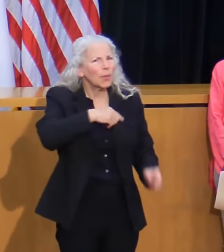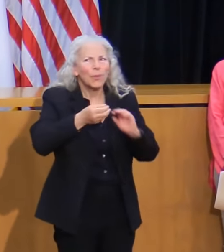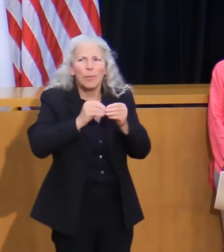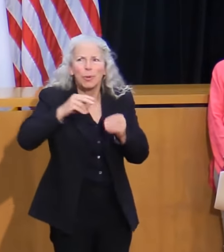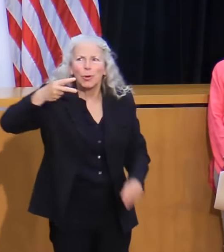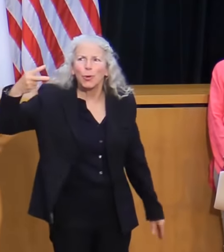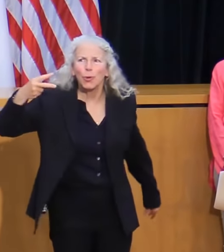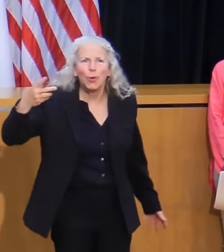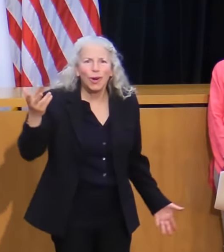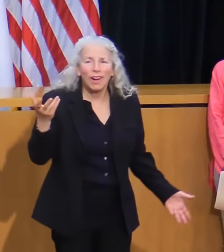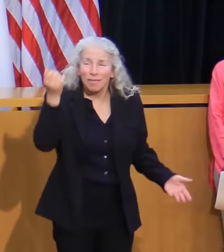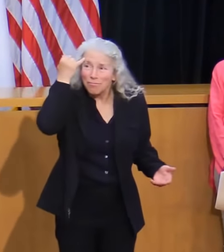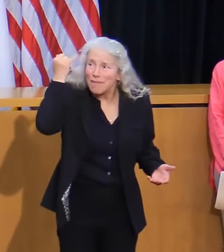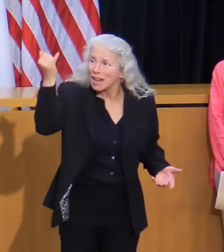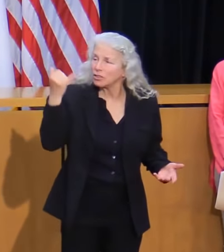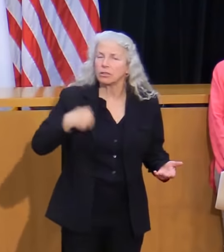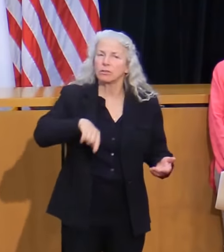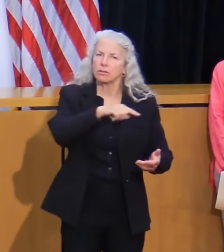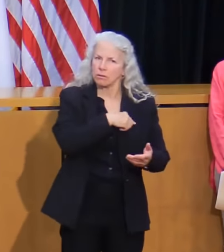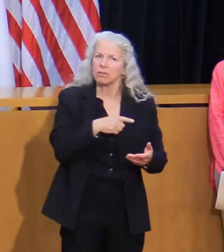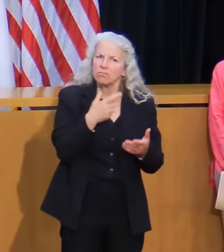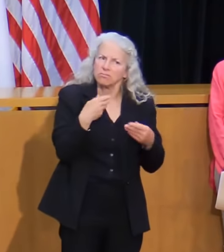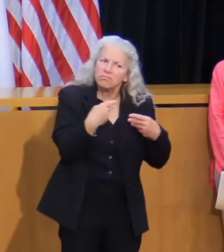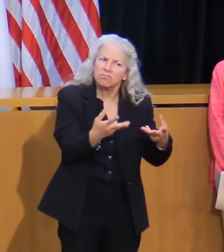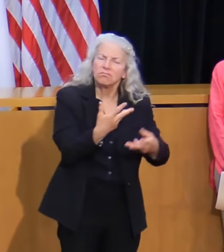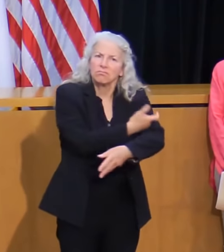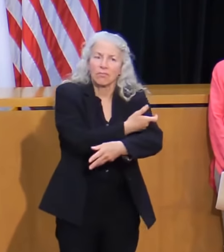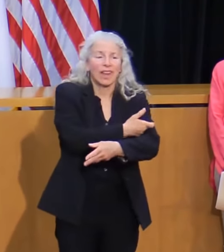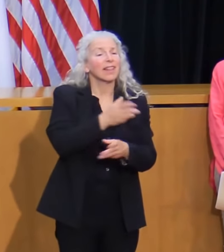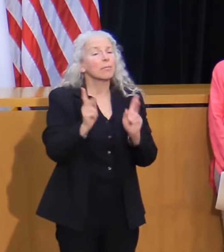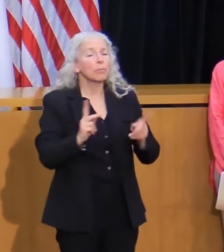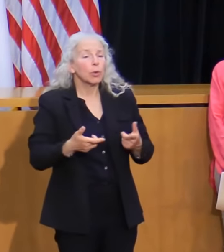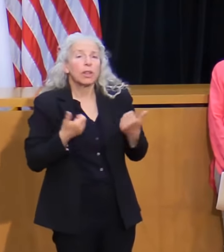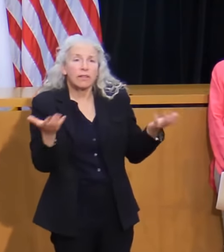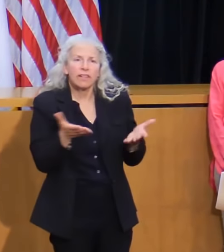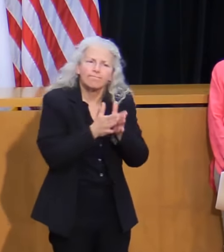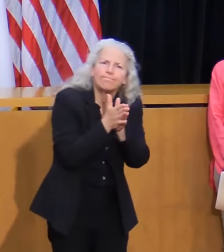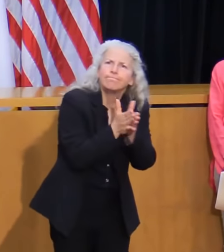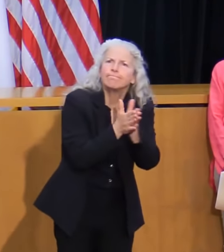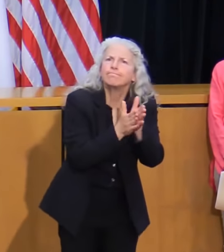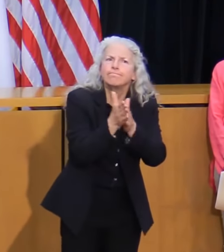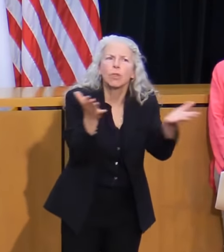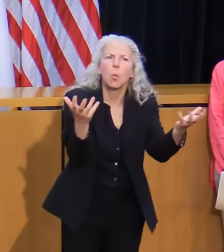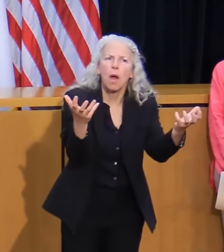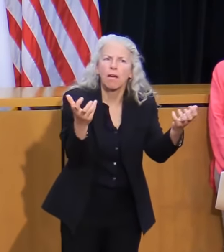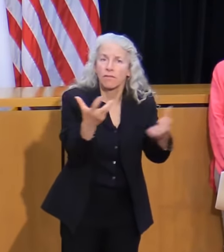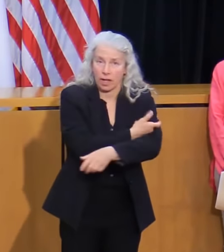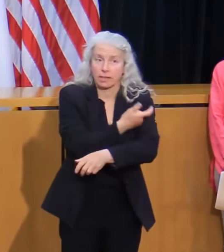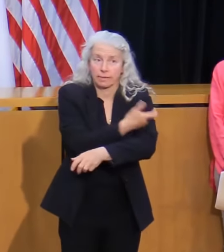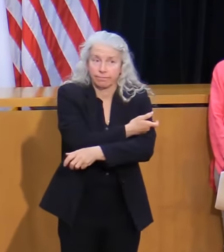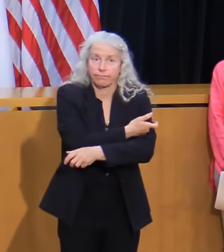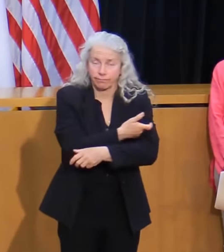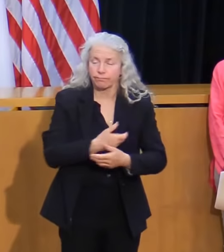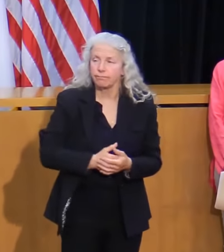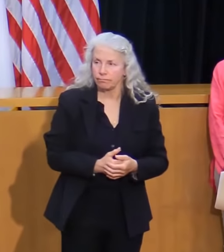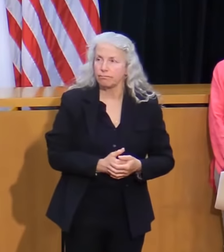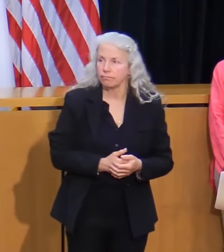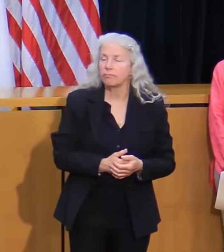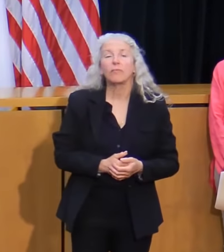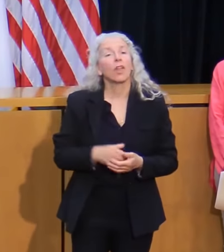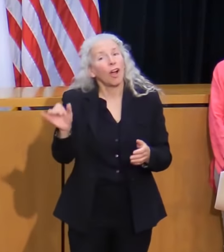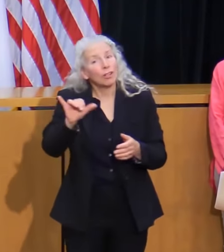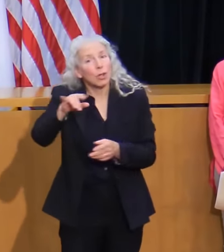to efficiently distribute vaccines and our residents' eagerness to get vaccinated. Our percentage of Black and